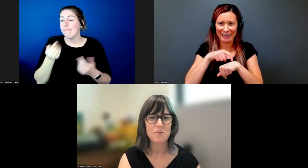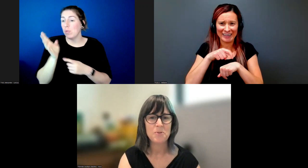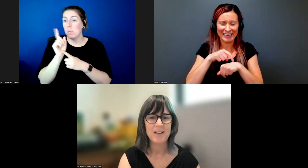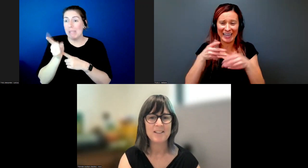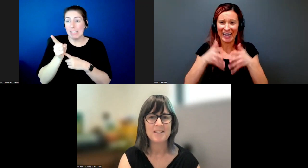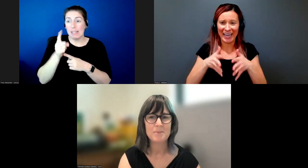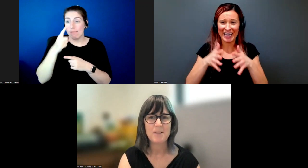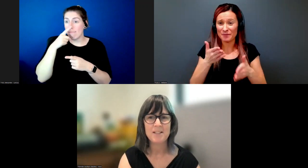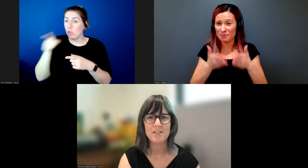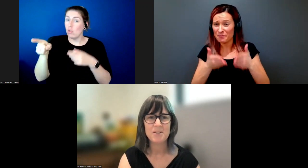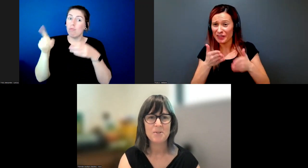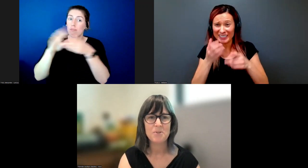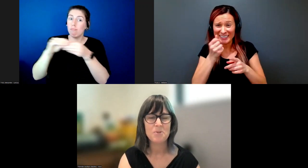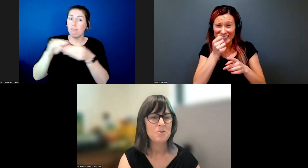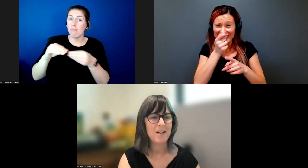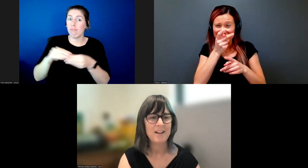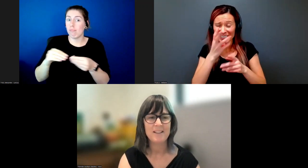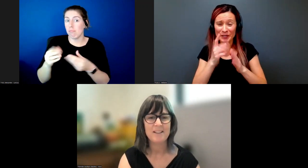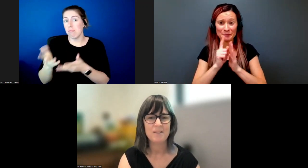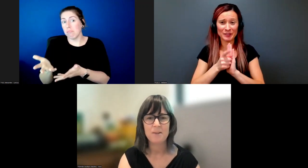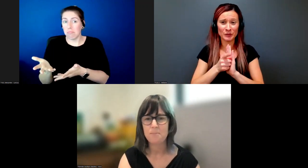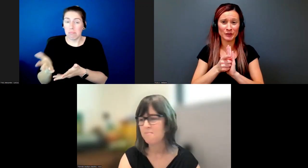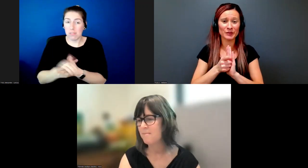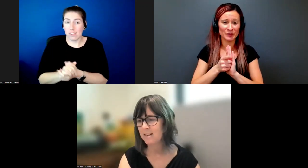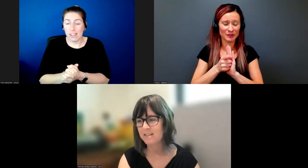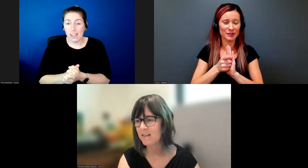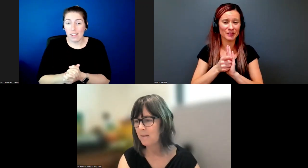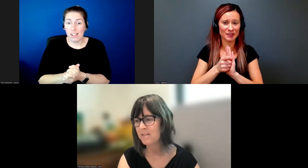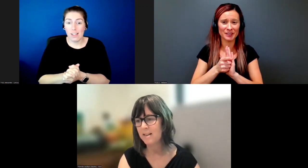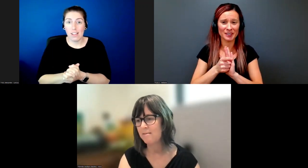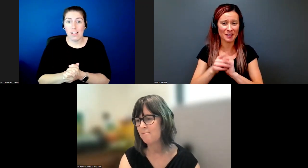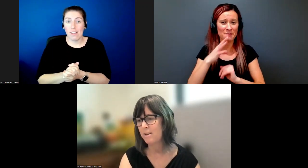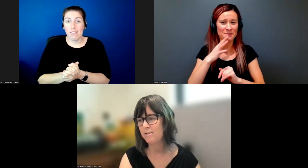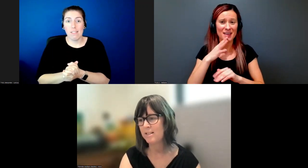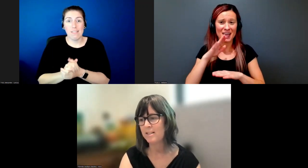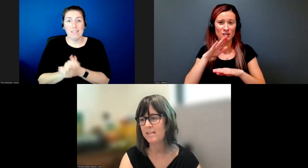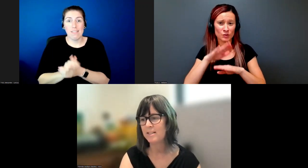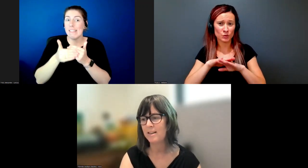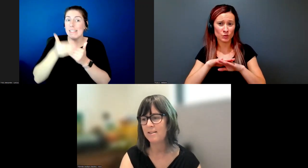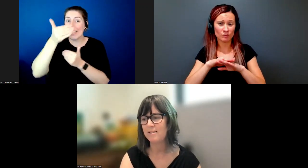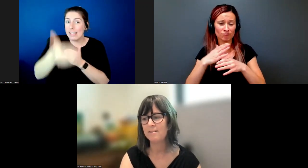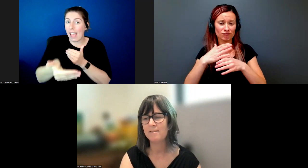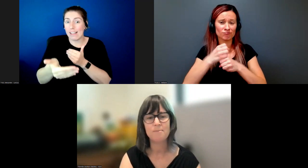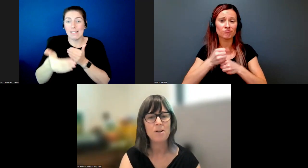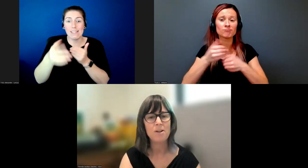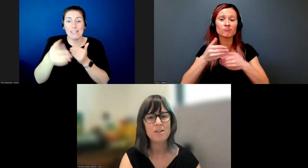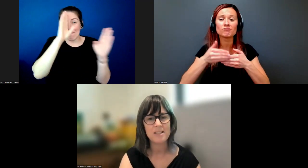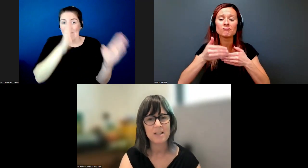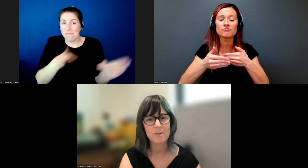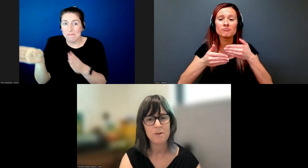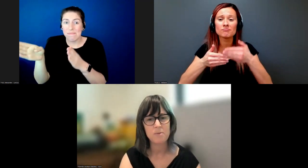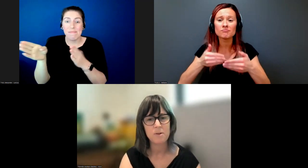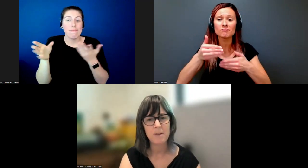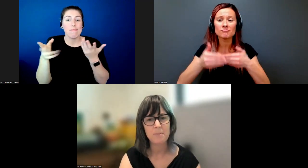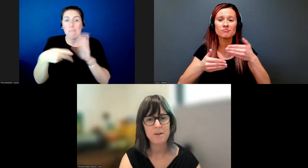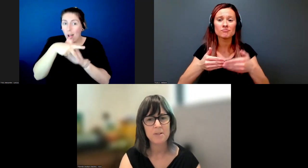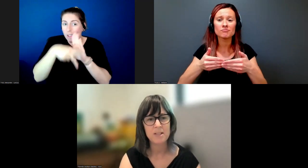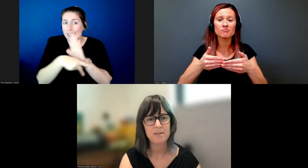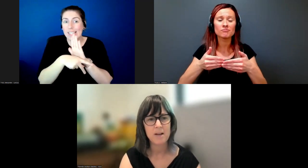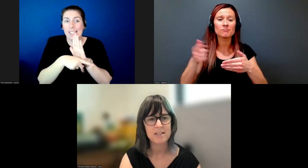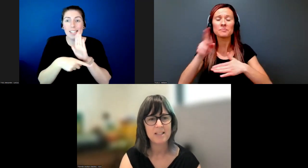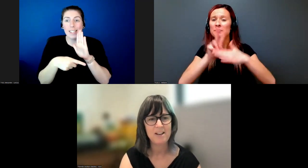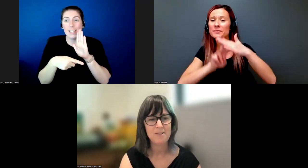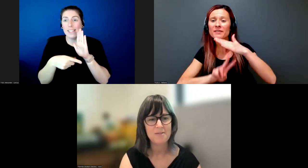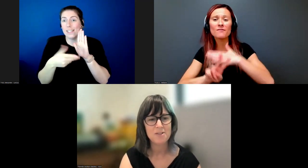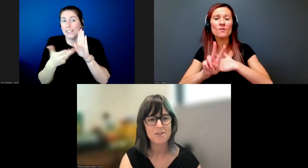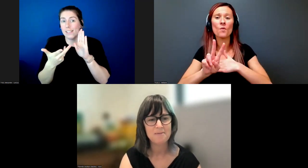to speak to the next steps and what you see as policies that we may be able to impact